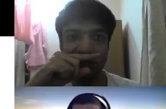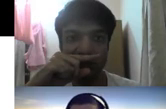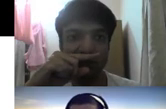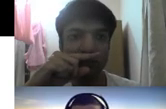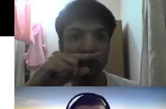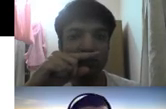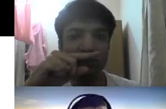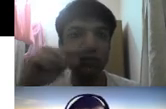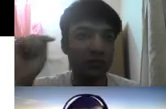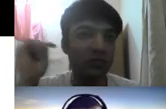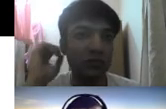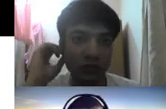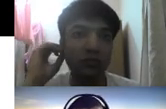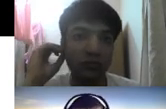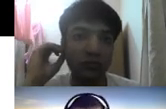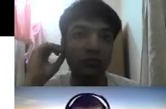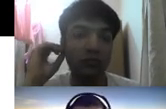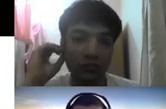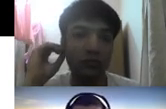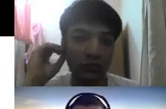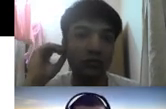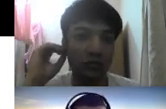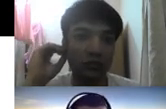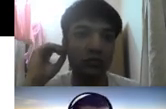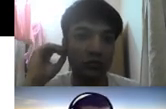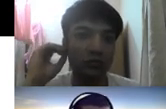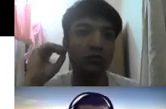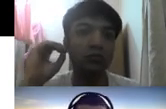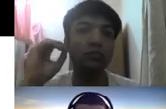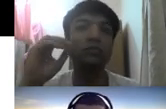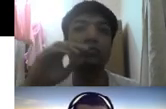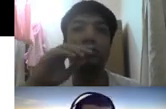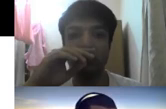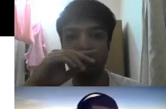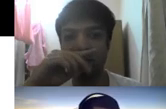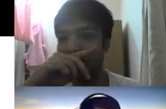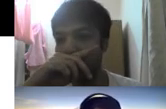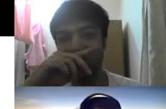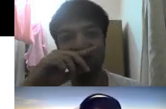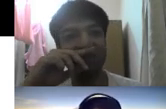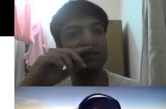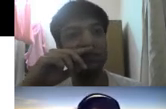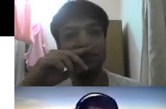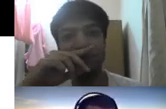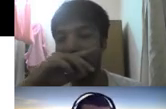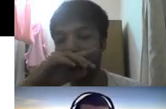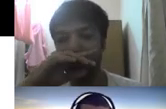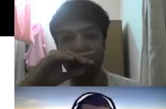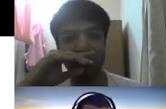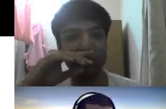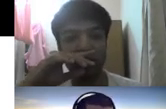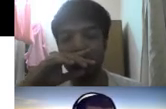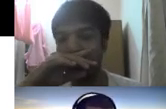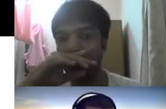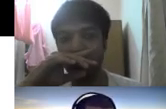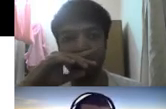I do not know. I would assume, like I can make multiple assumptions. The first being that in order